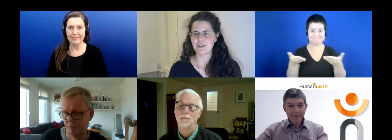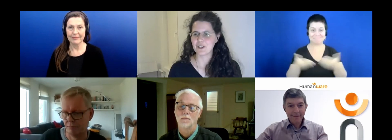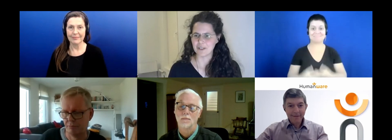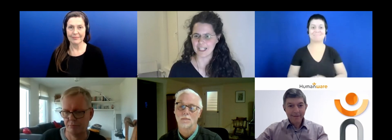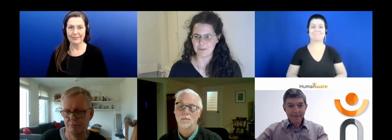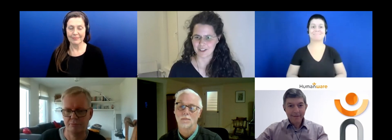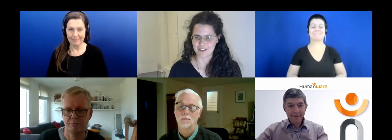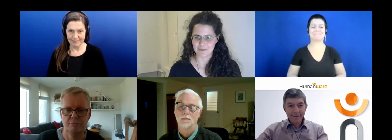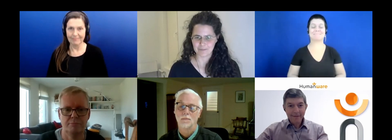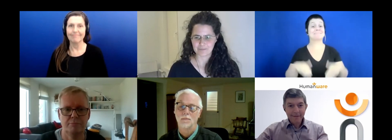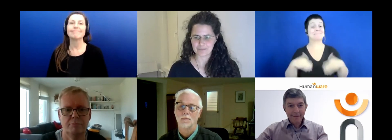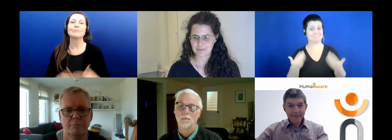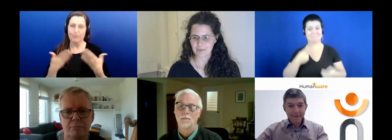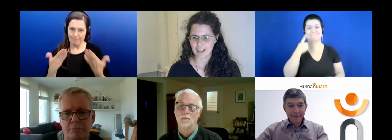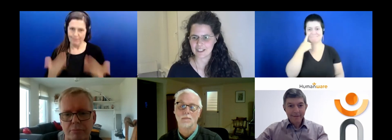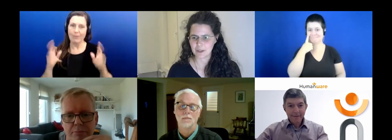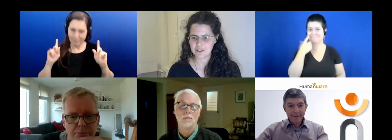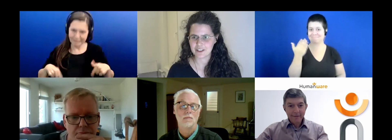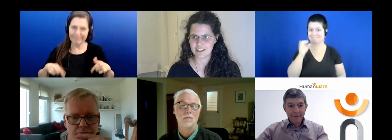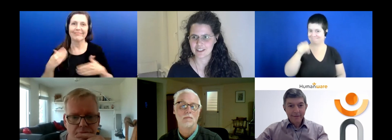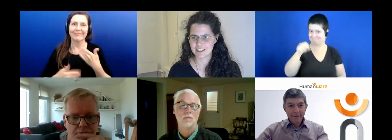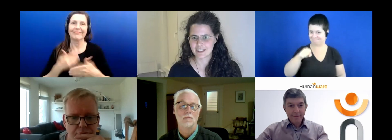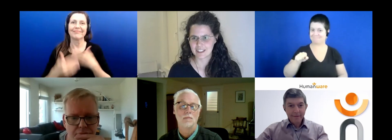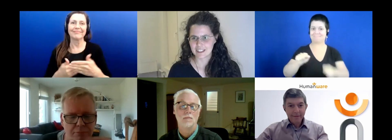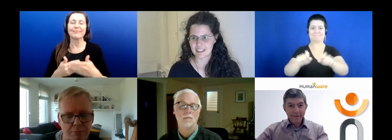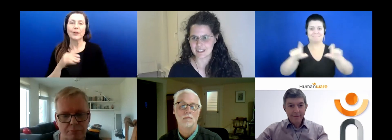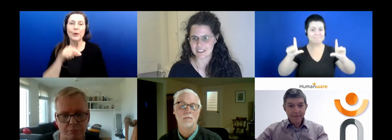go to the Q&A box. And the question